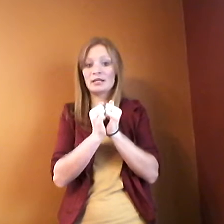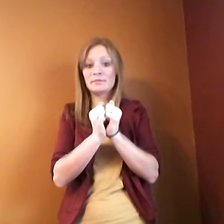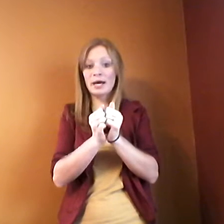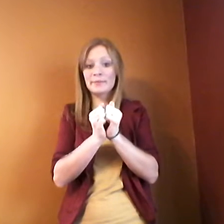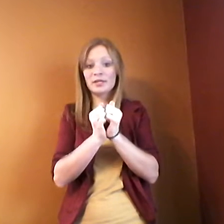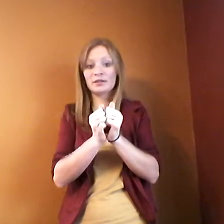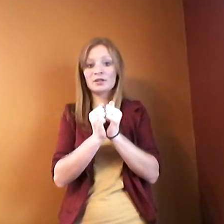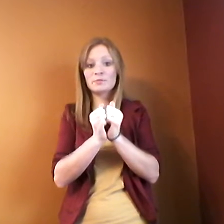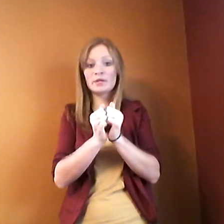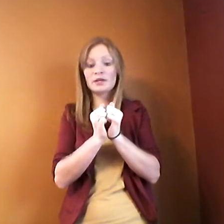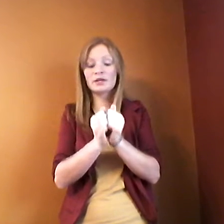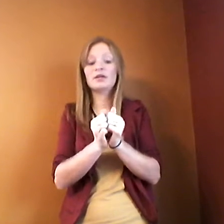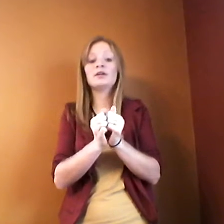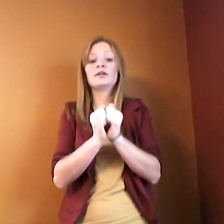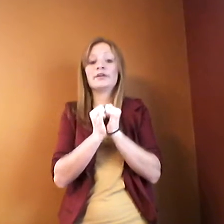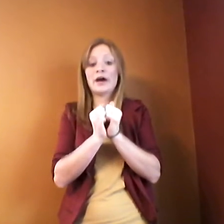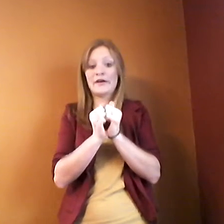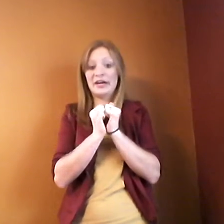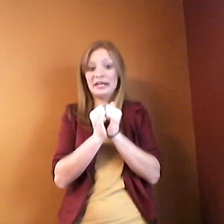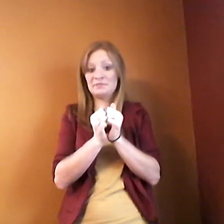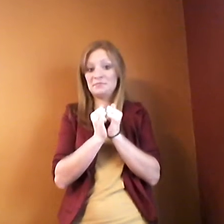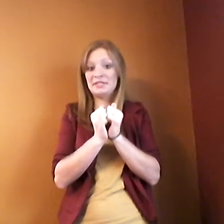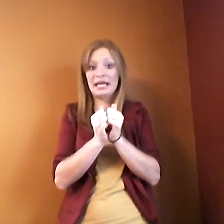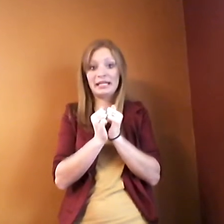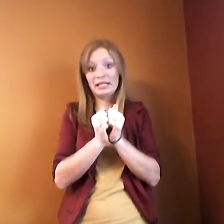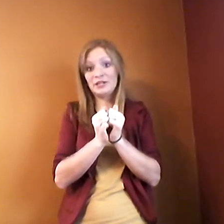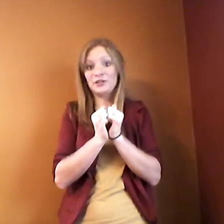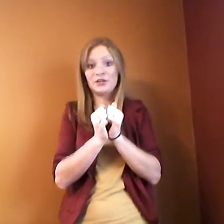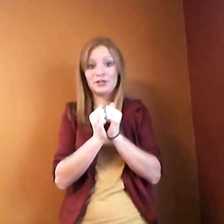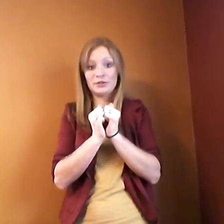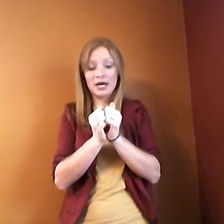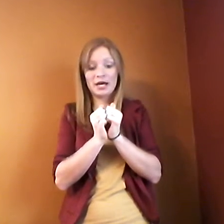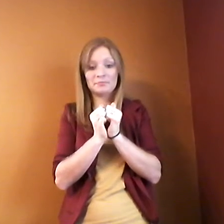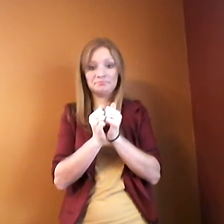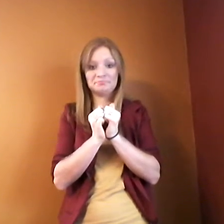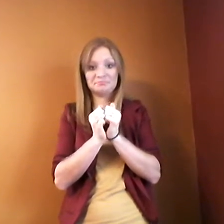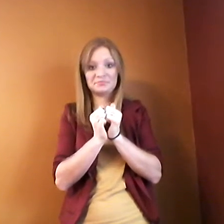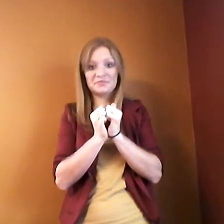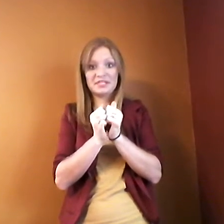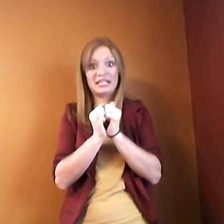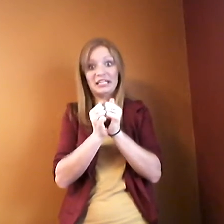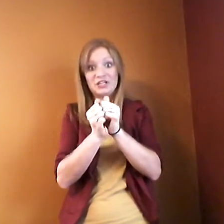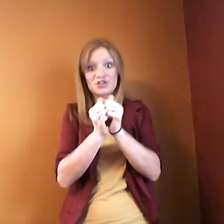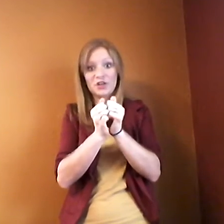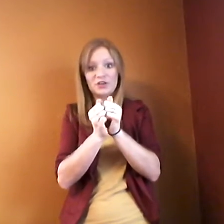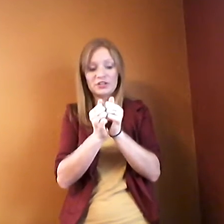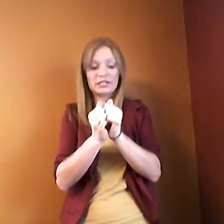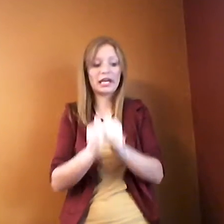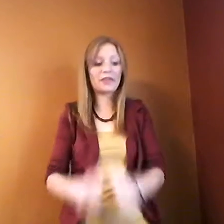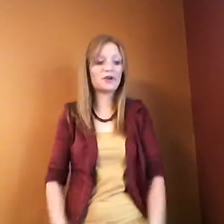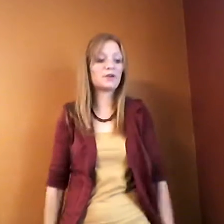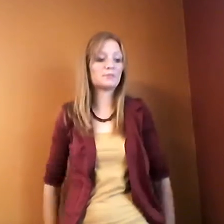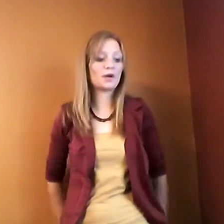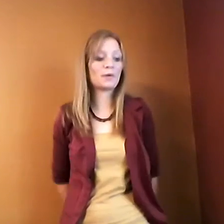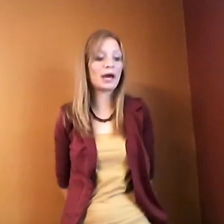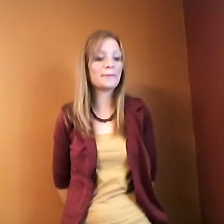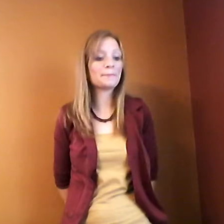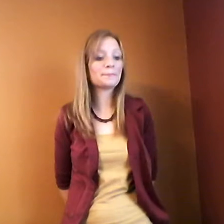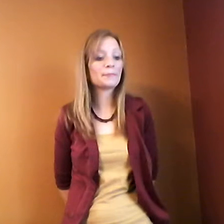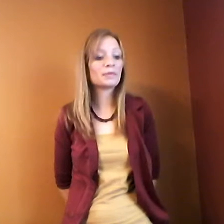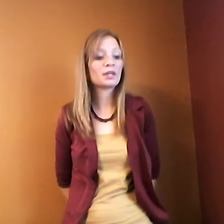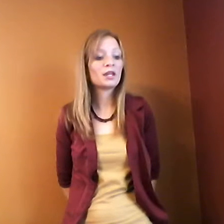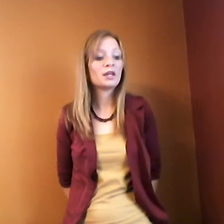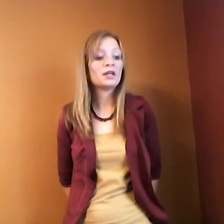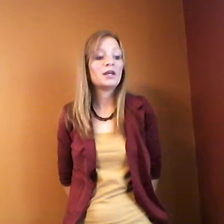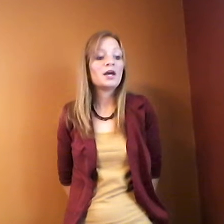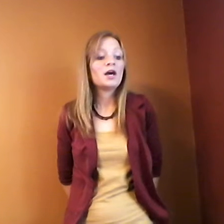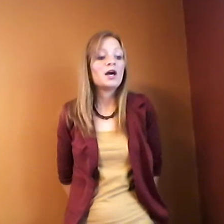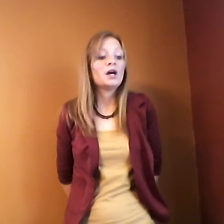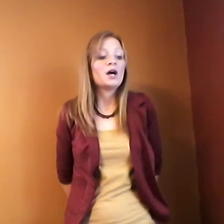bob it a little bit. All right? Dating or seeing each other together. Okay?